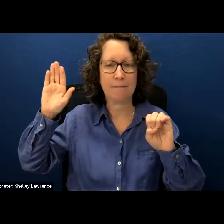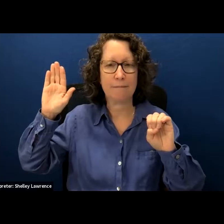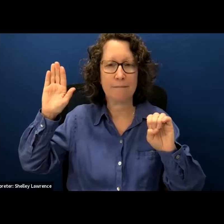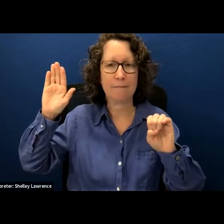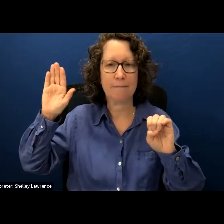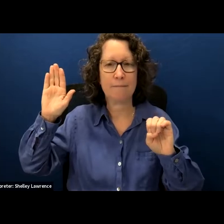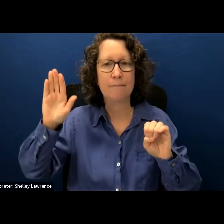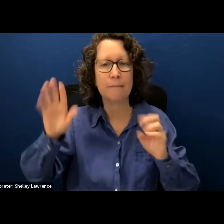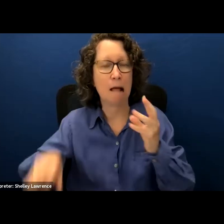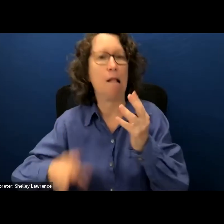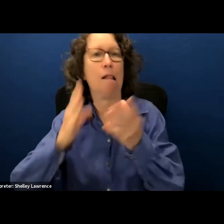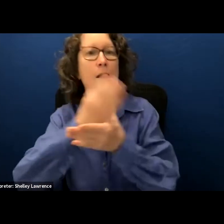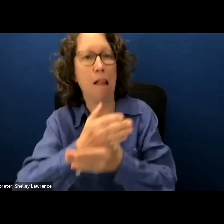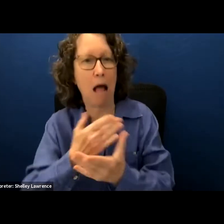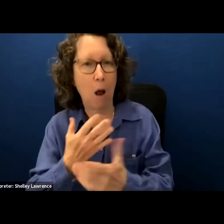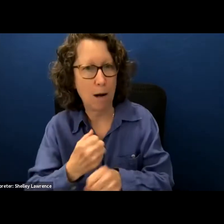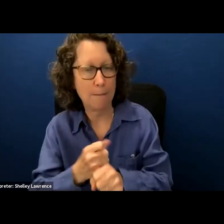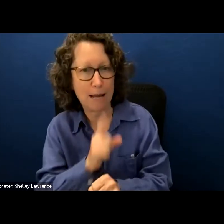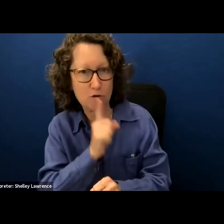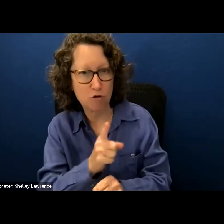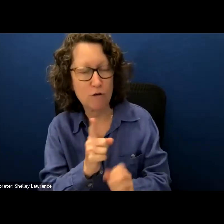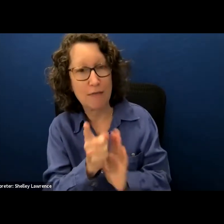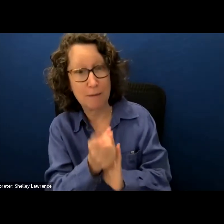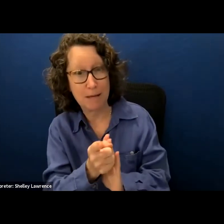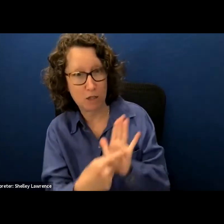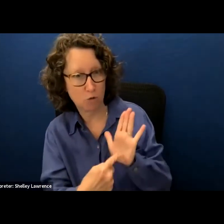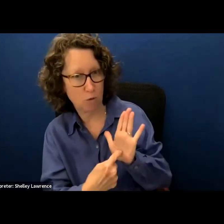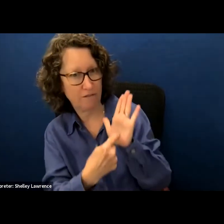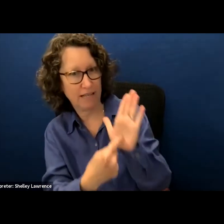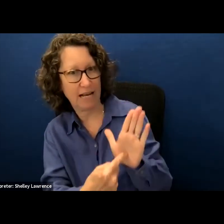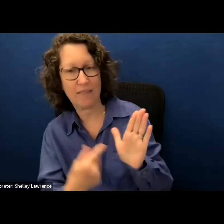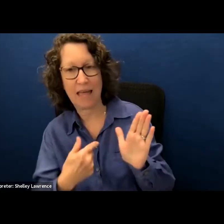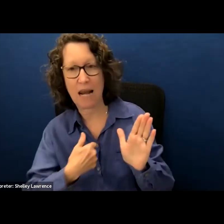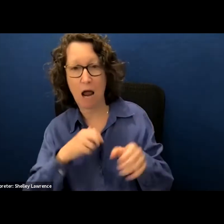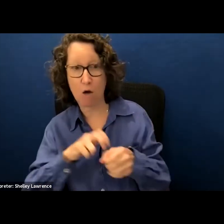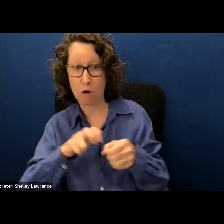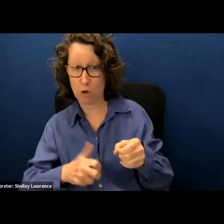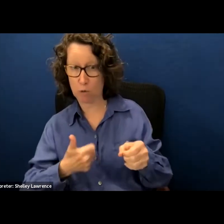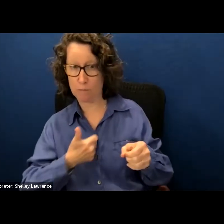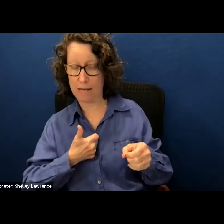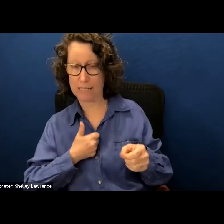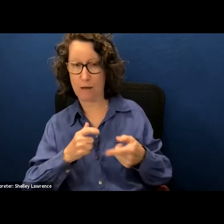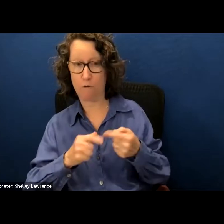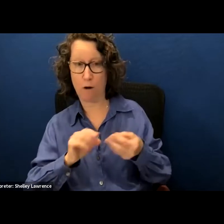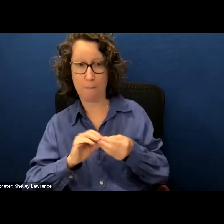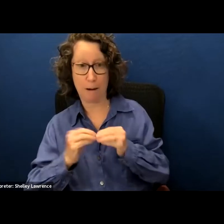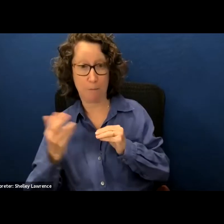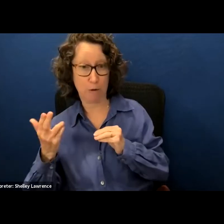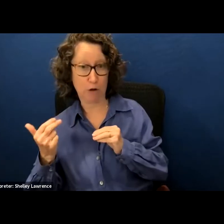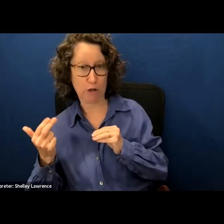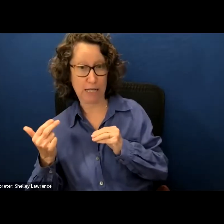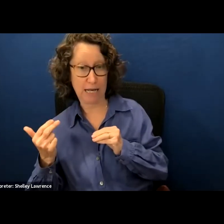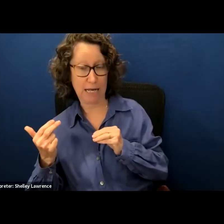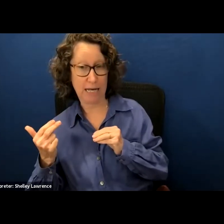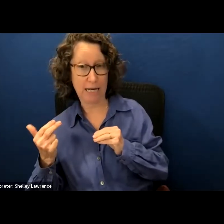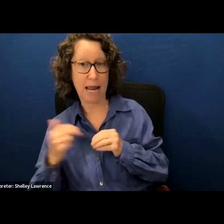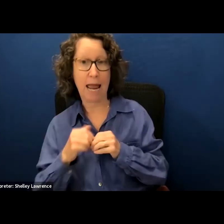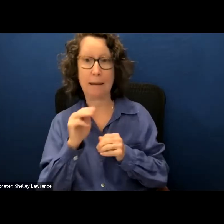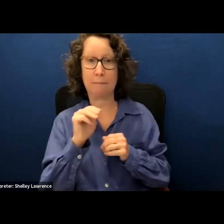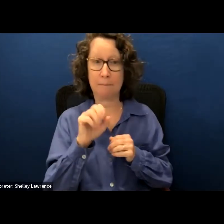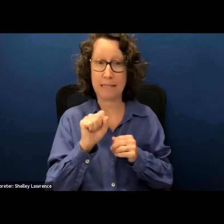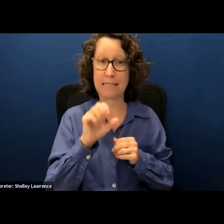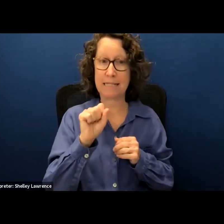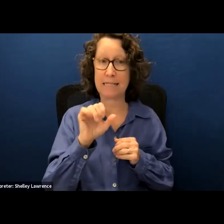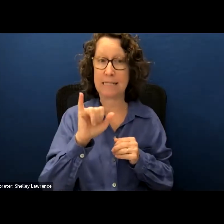want to make sure that the minutes reflect that I recused myself from number 13 and Ms.